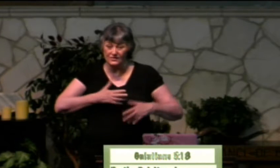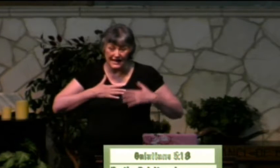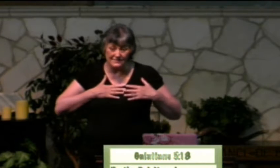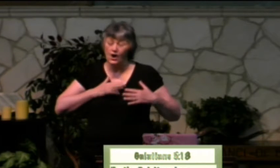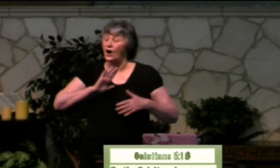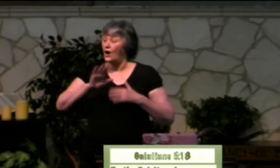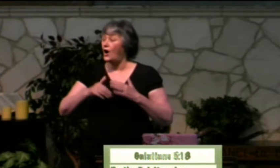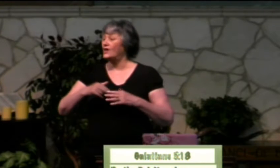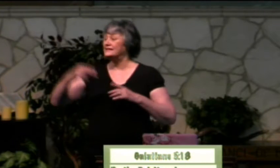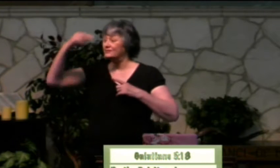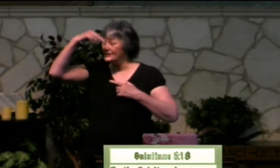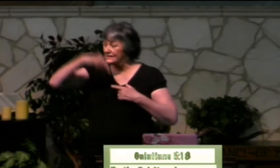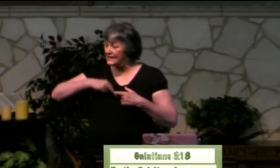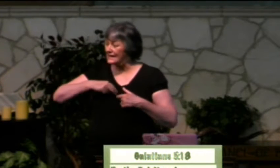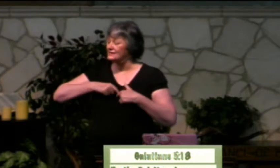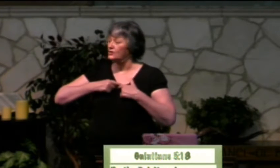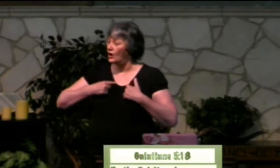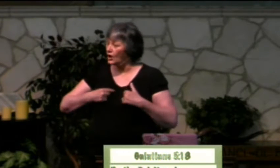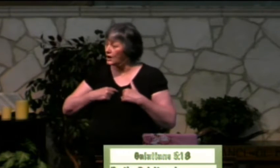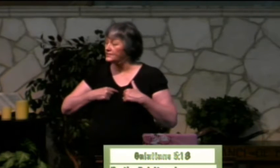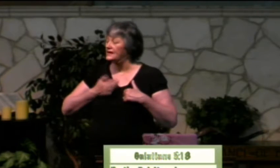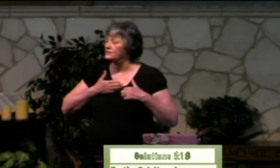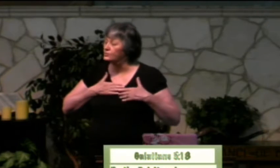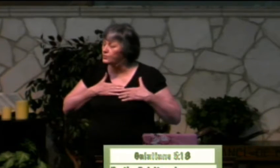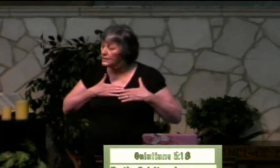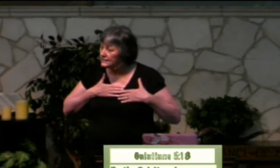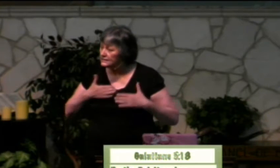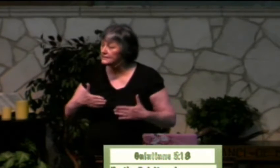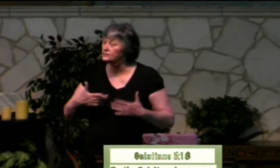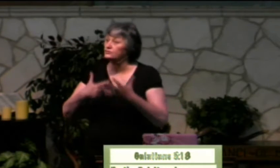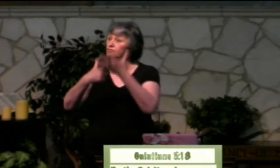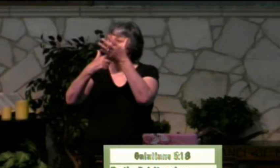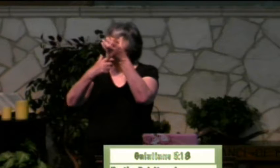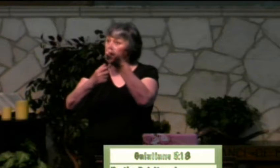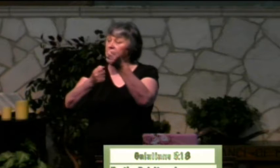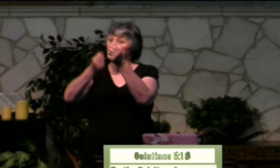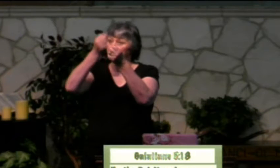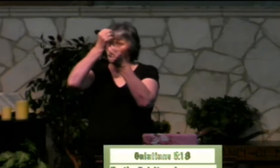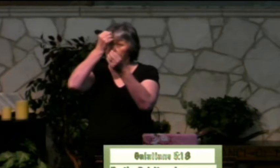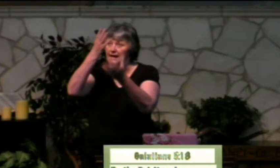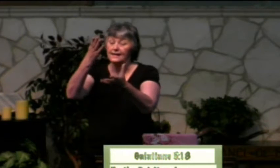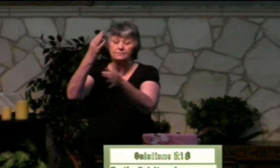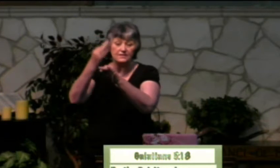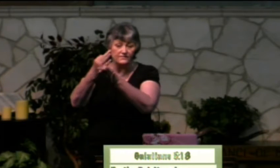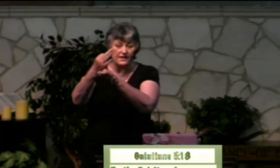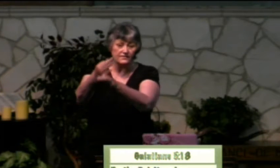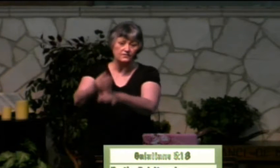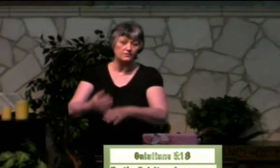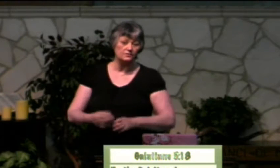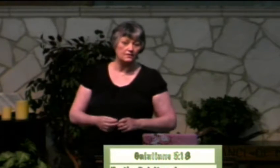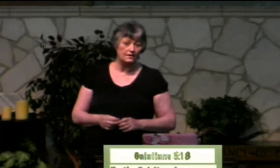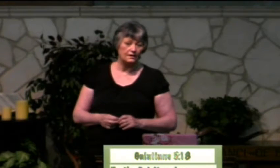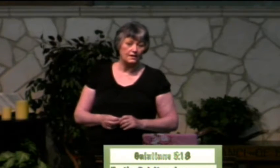life. All he's looking at is a heart that is willing to trust and obey and be faithful.